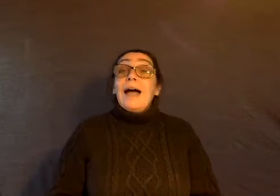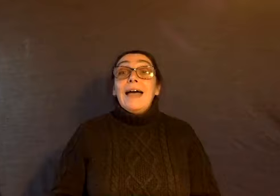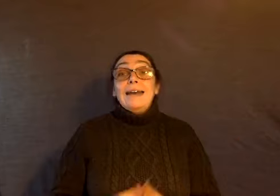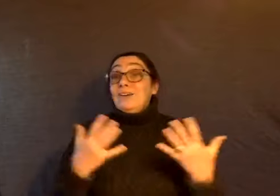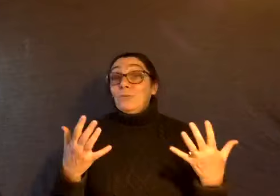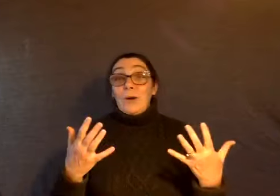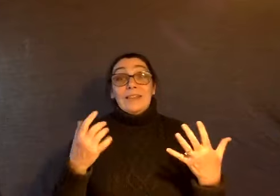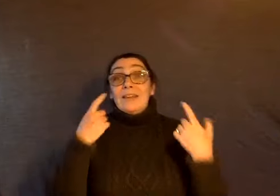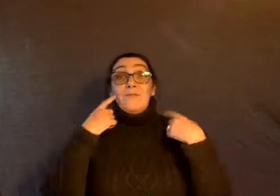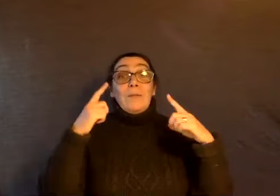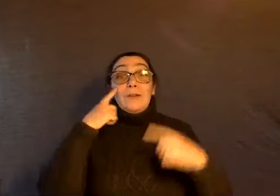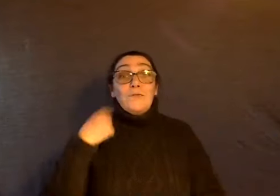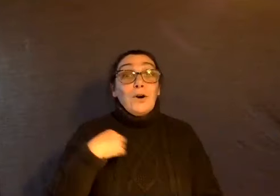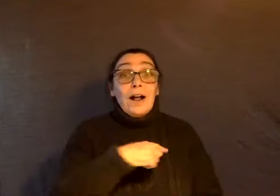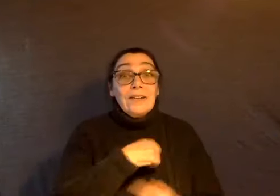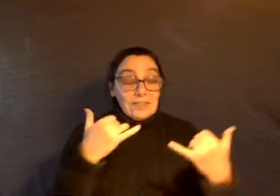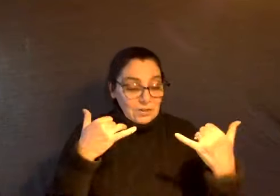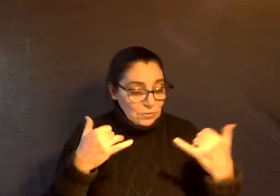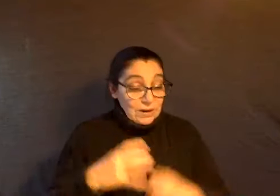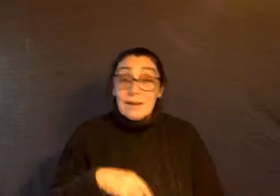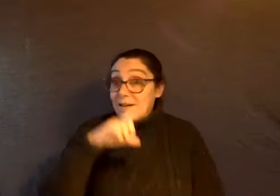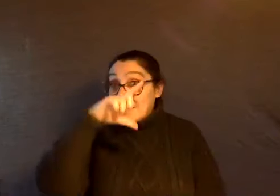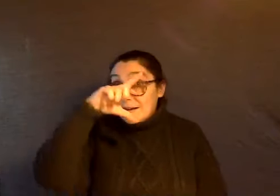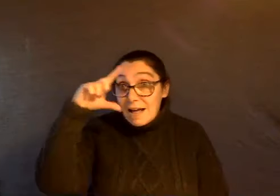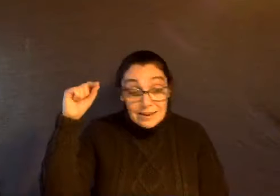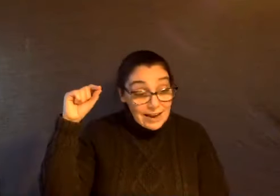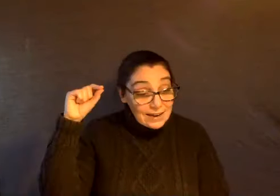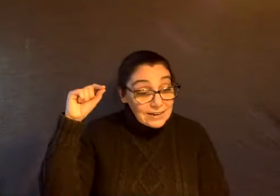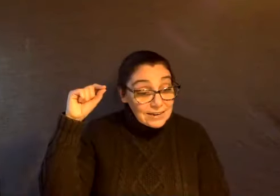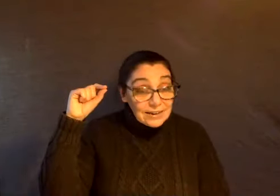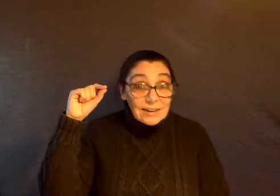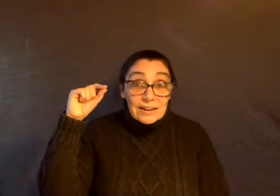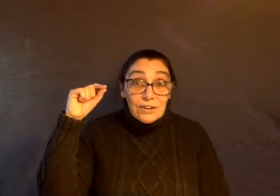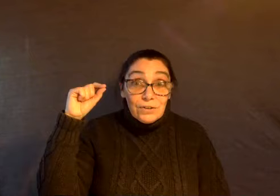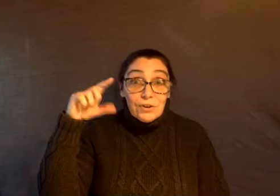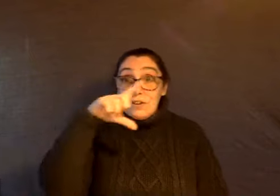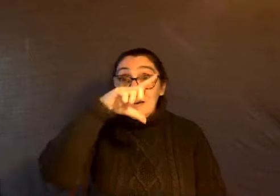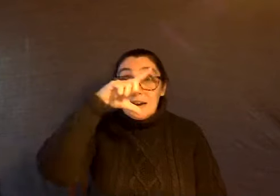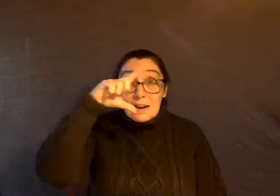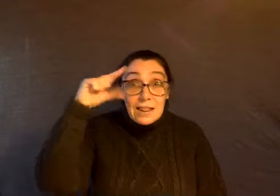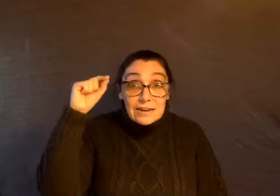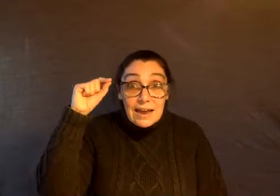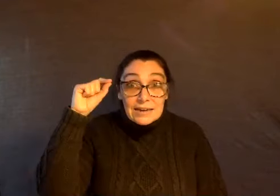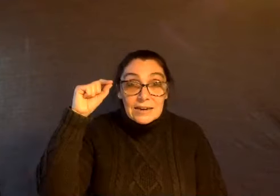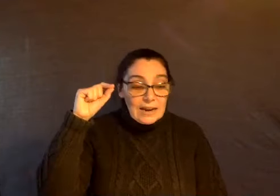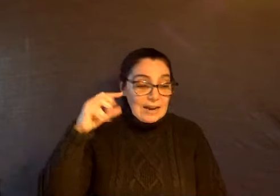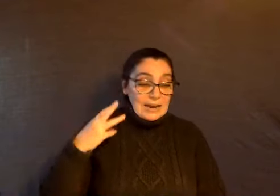And here's one that's famous for us this week. Gallaudet University. Gallaudet is